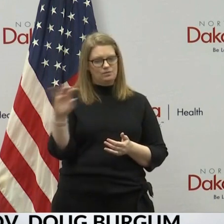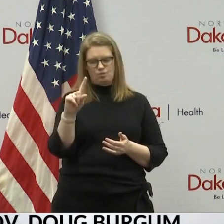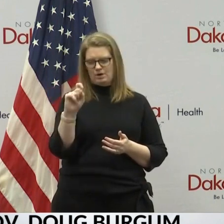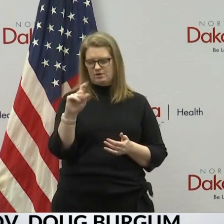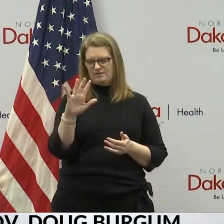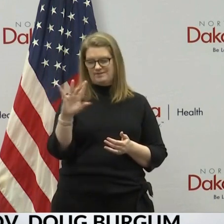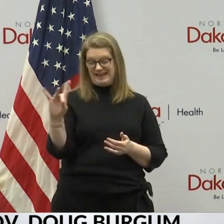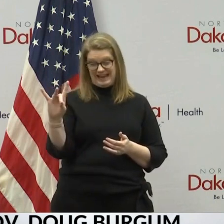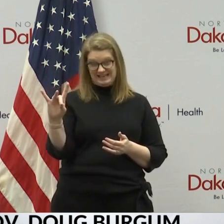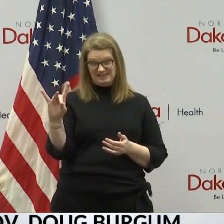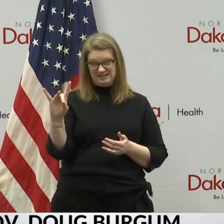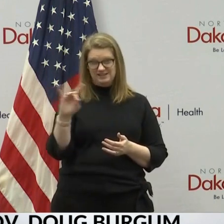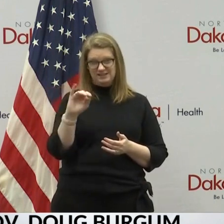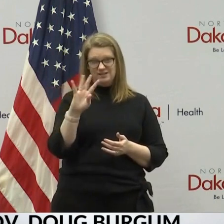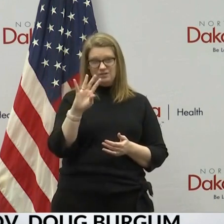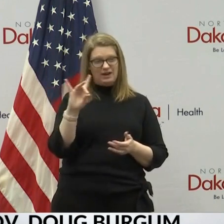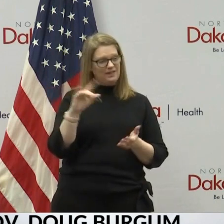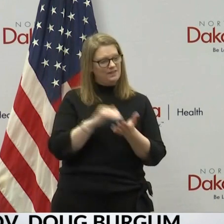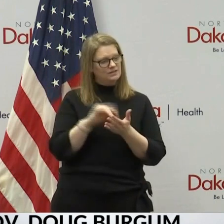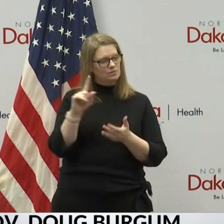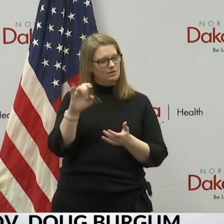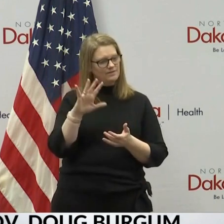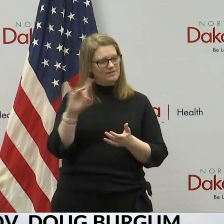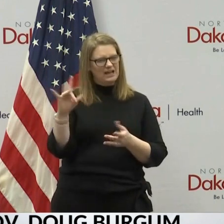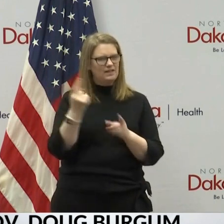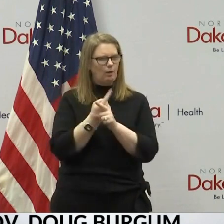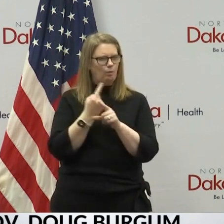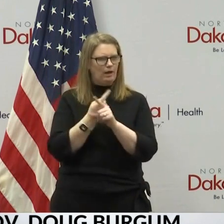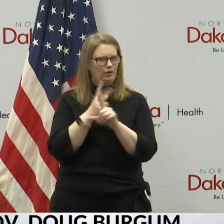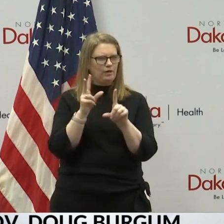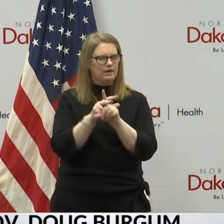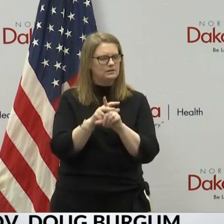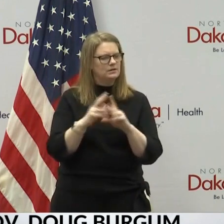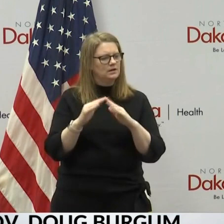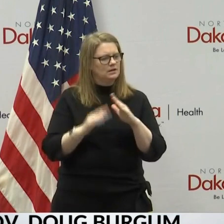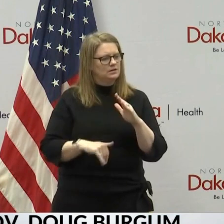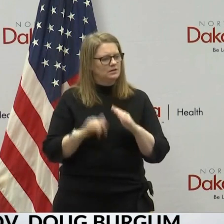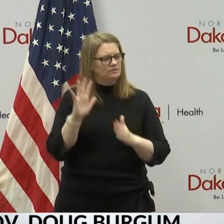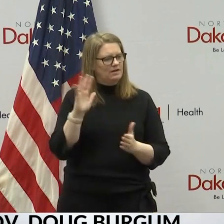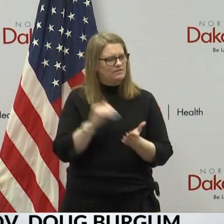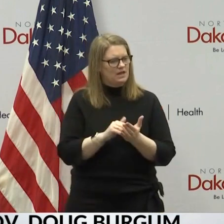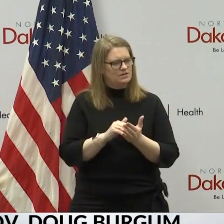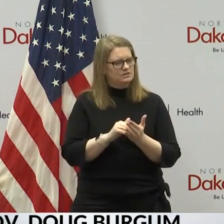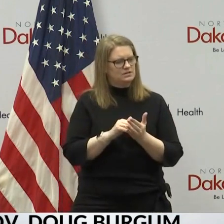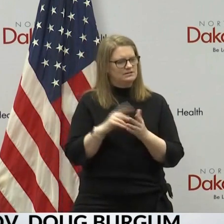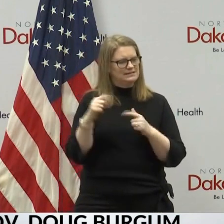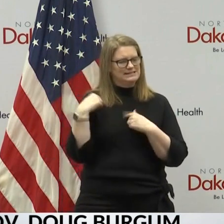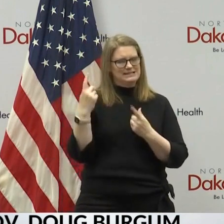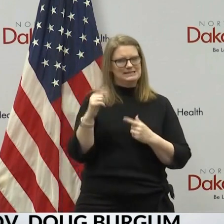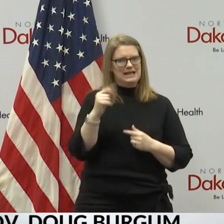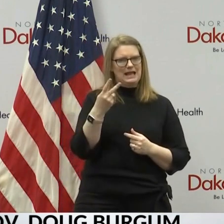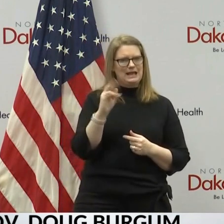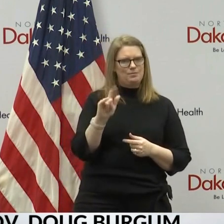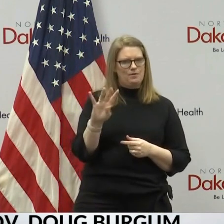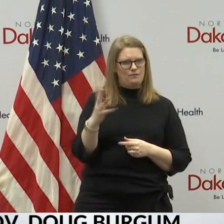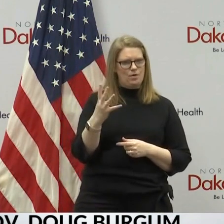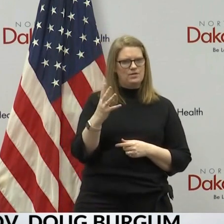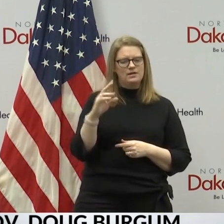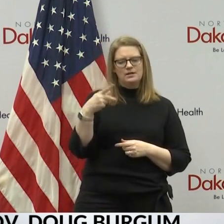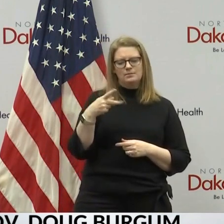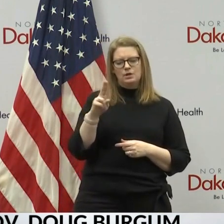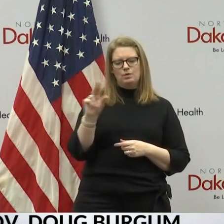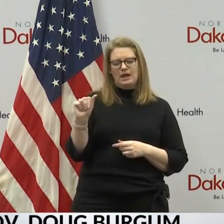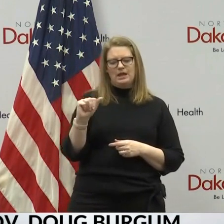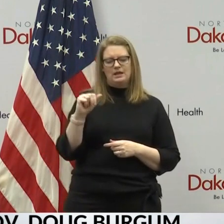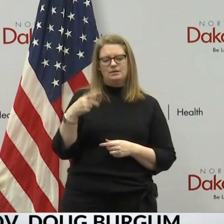48,158 that have total regular claims, and just under 5,000 each since April 4th of the PUA